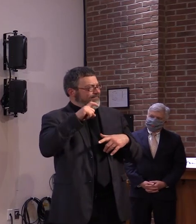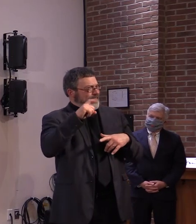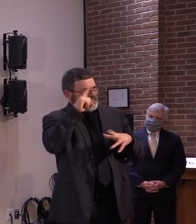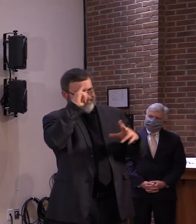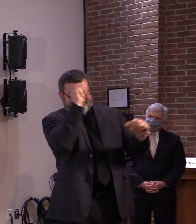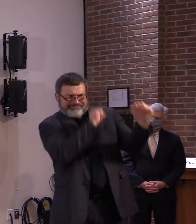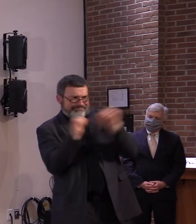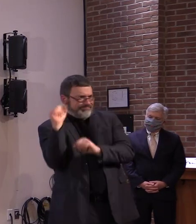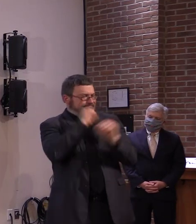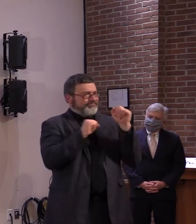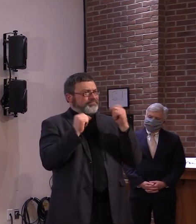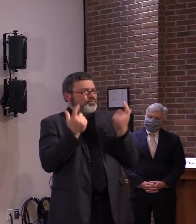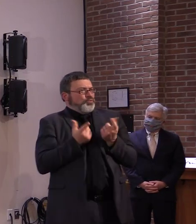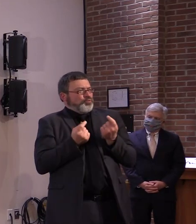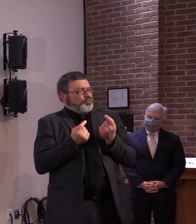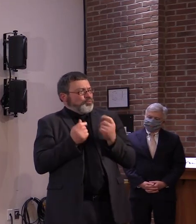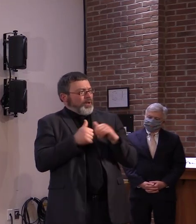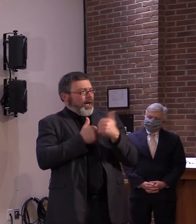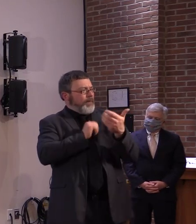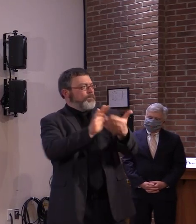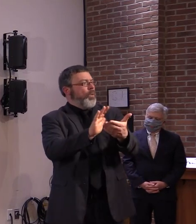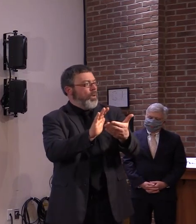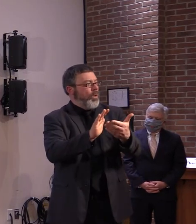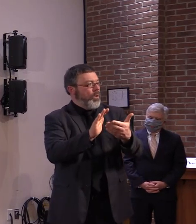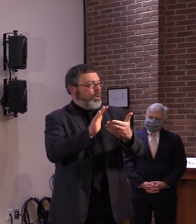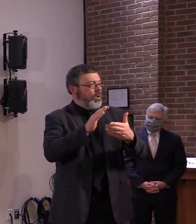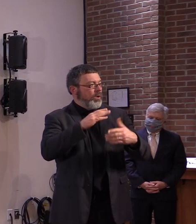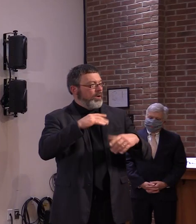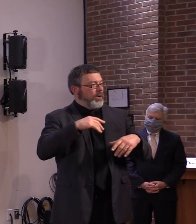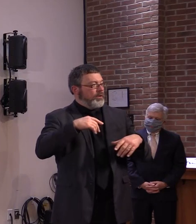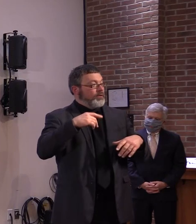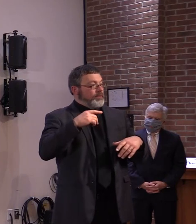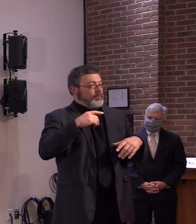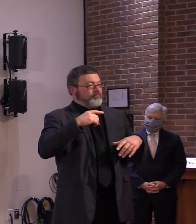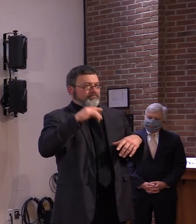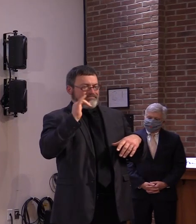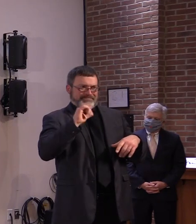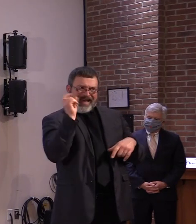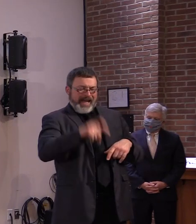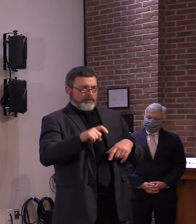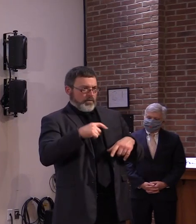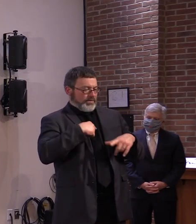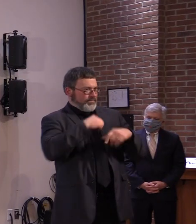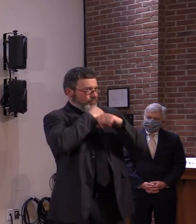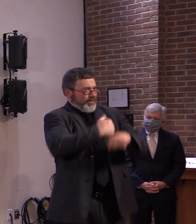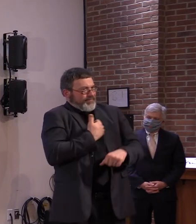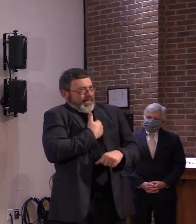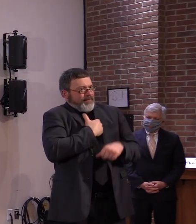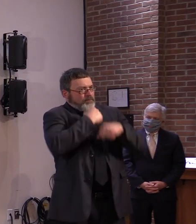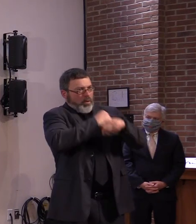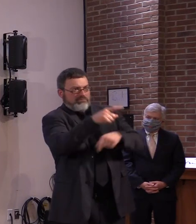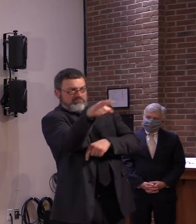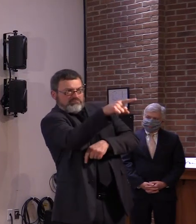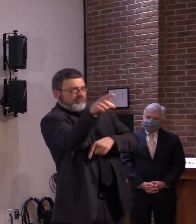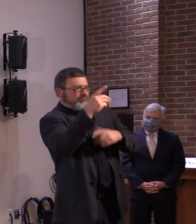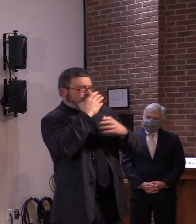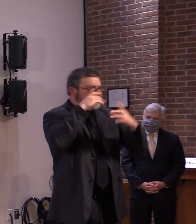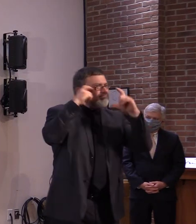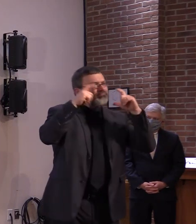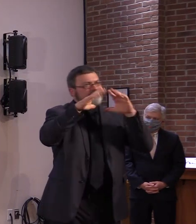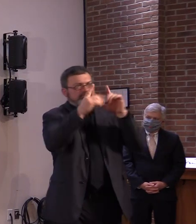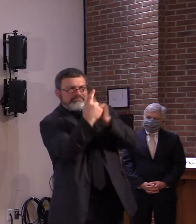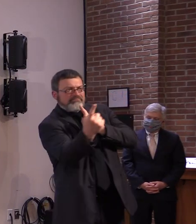great job in trying to protect themselves and protect others. I think what we need to do is tighten up a